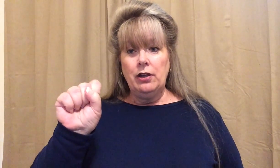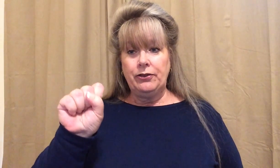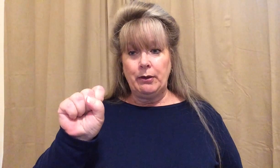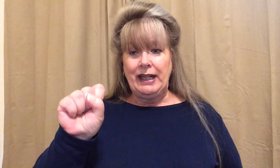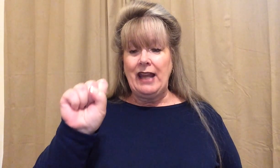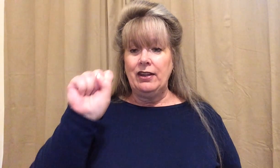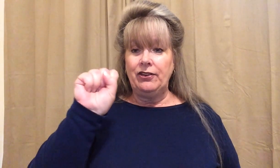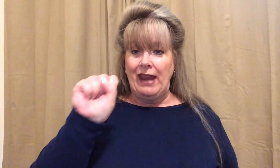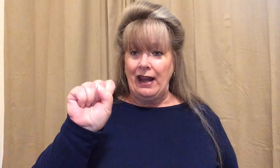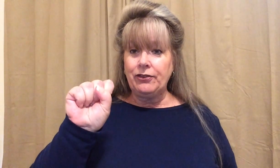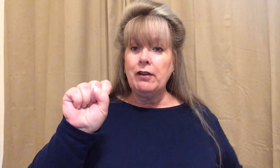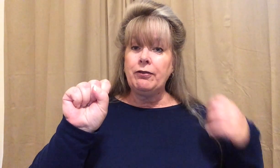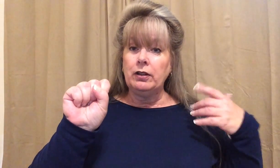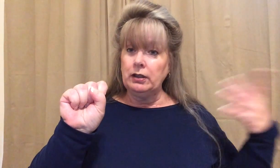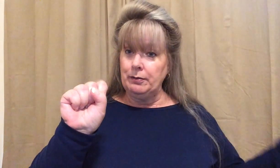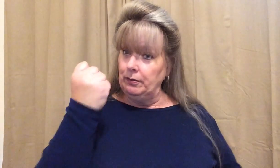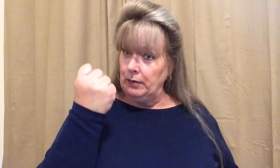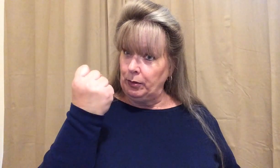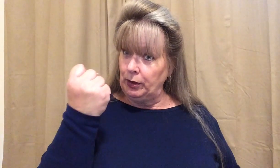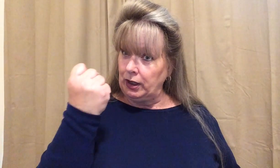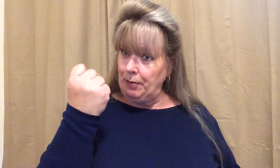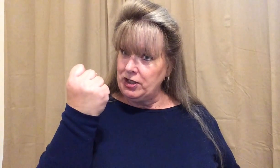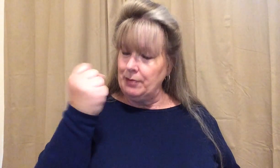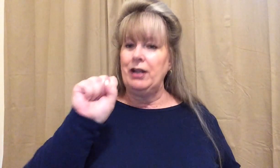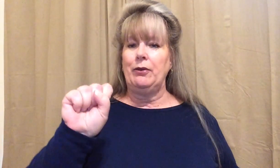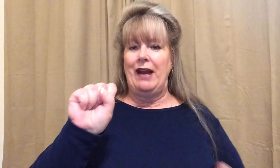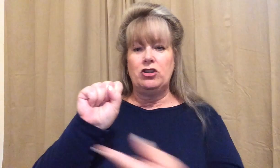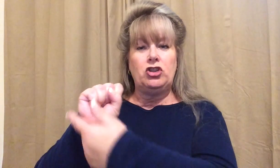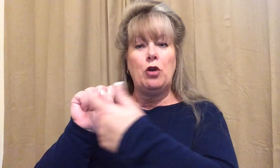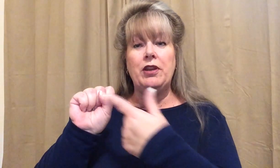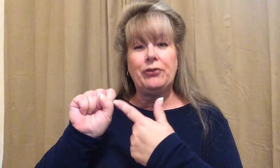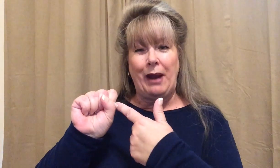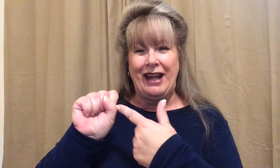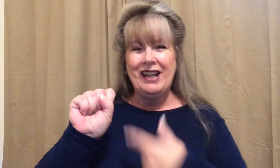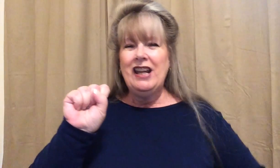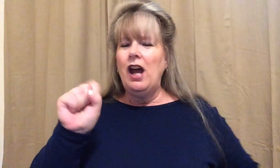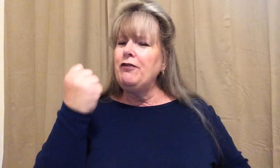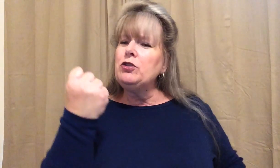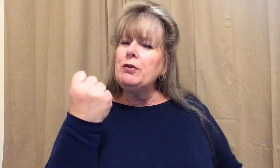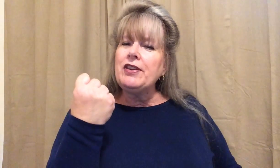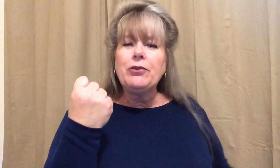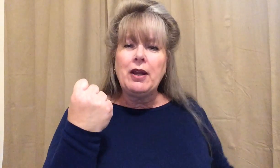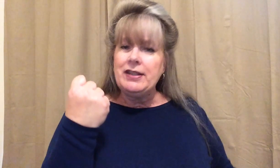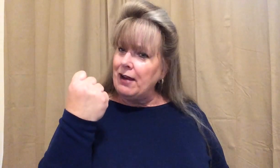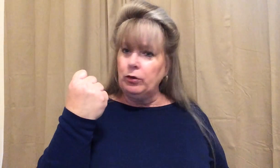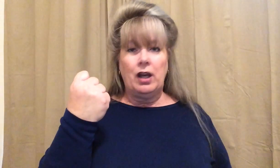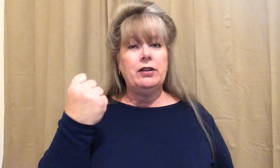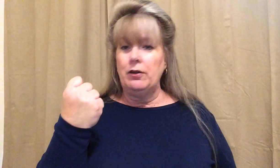So again, this is S. Remember, we're not going to punch anybody, so we have to show this way. If you do it this way, the deaf will not know that